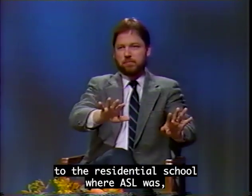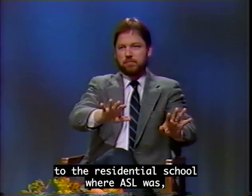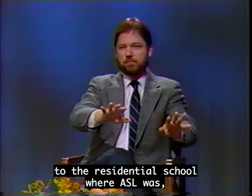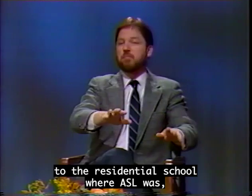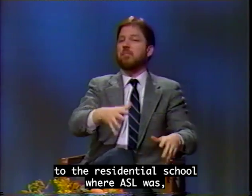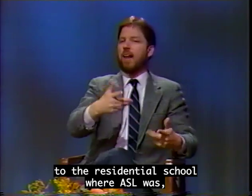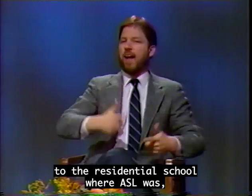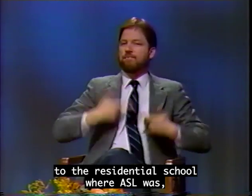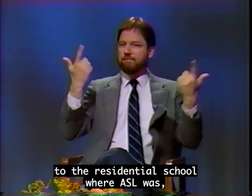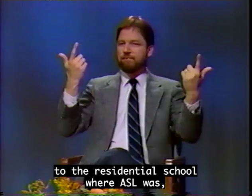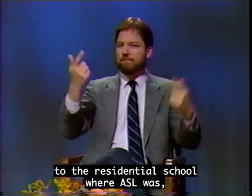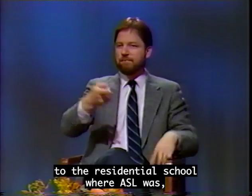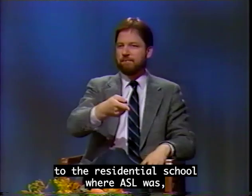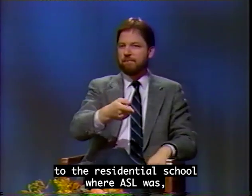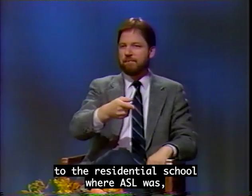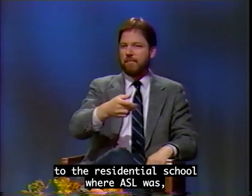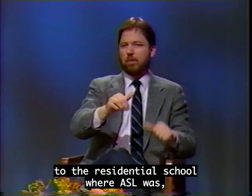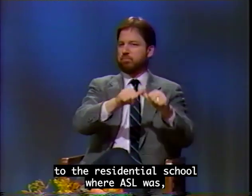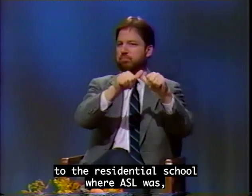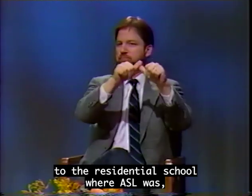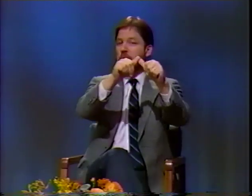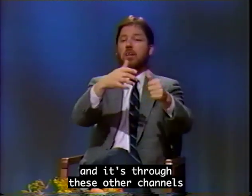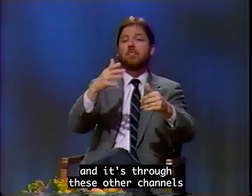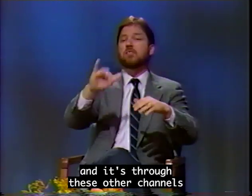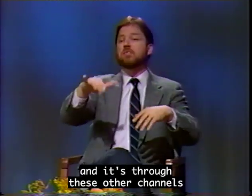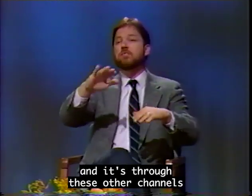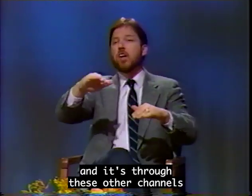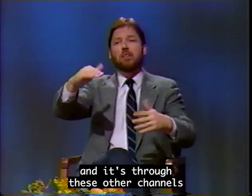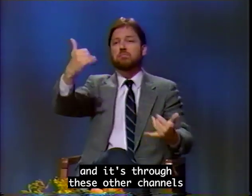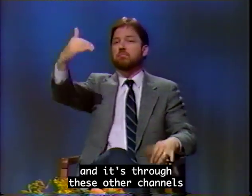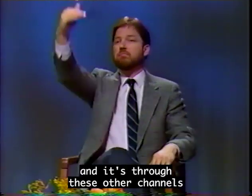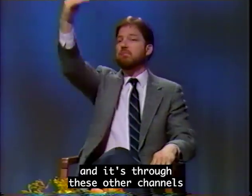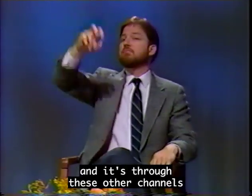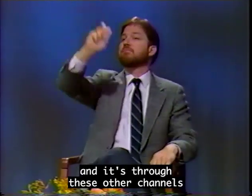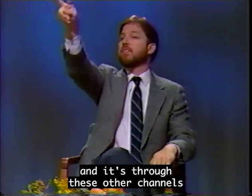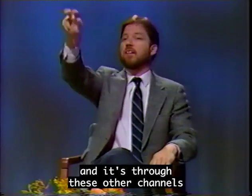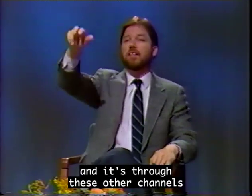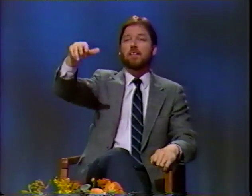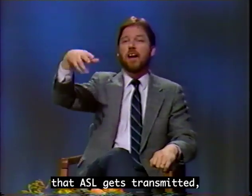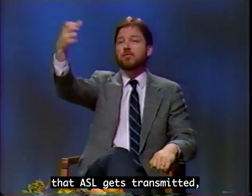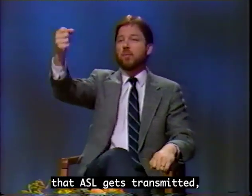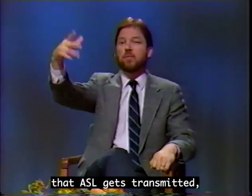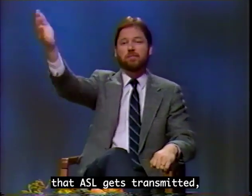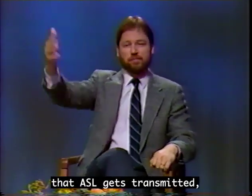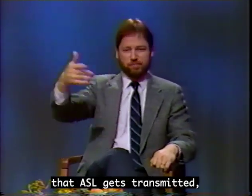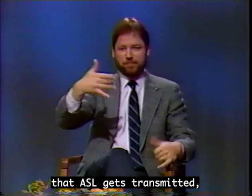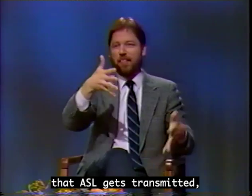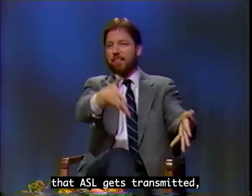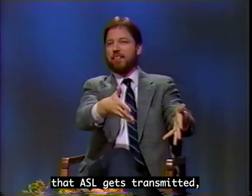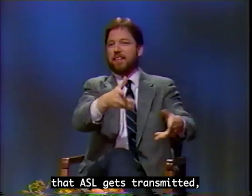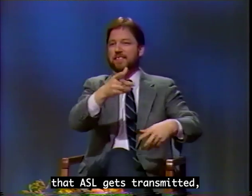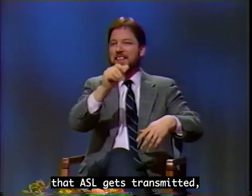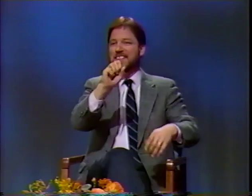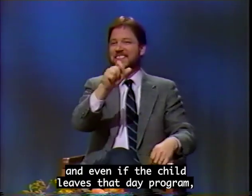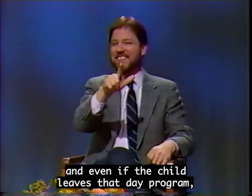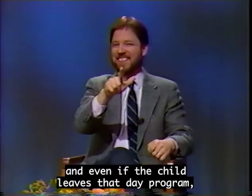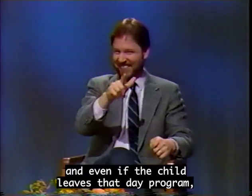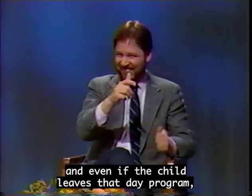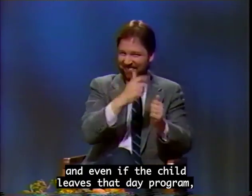to the residential school where ASL was, and it's through these other channels that ASL gets transmitted. And even